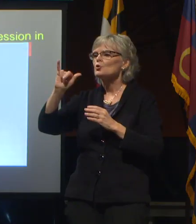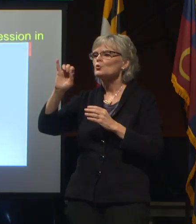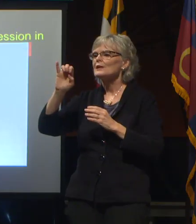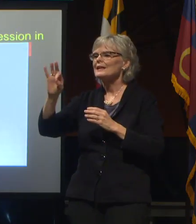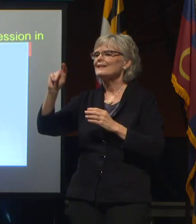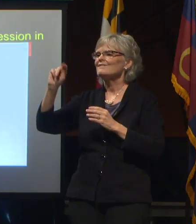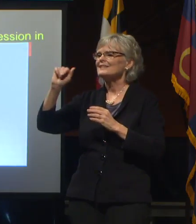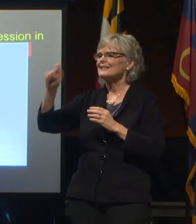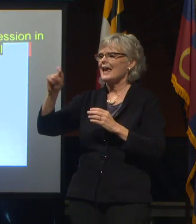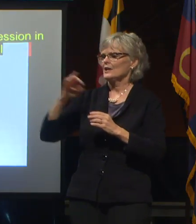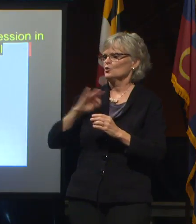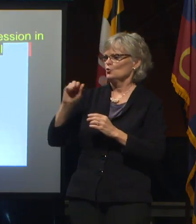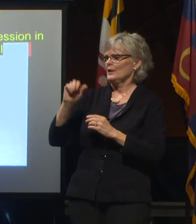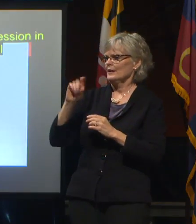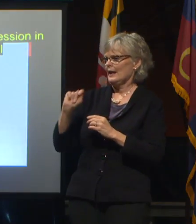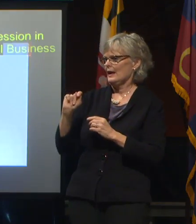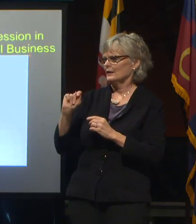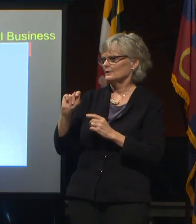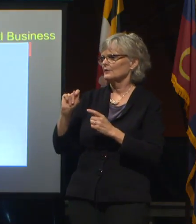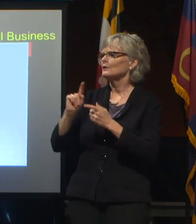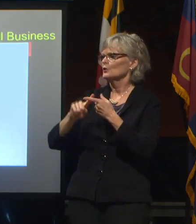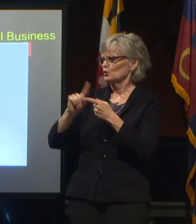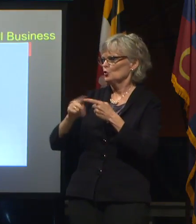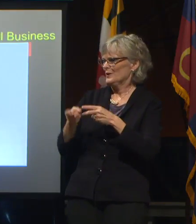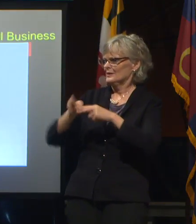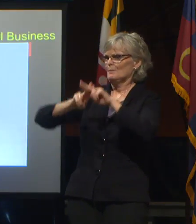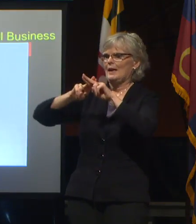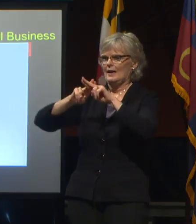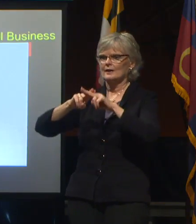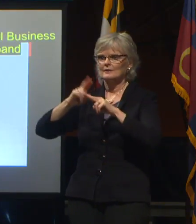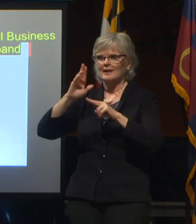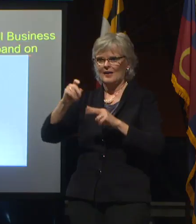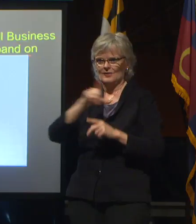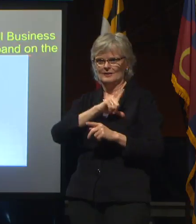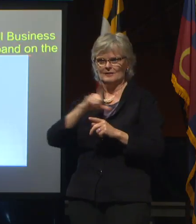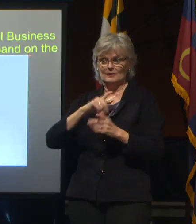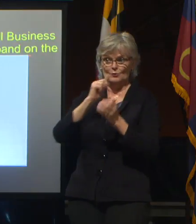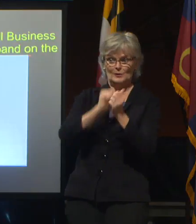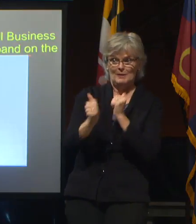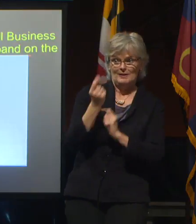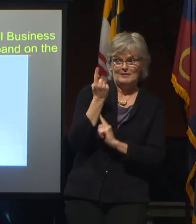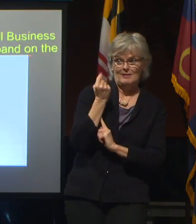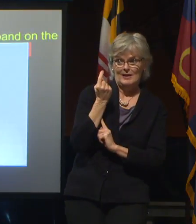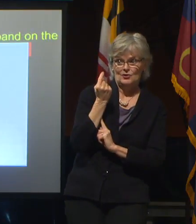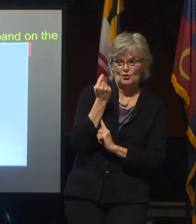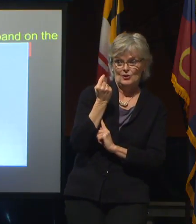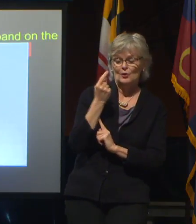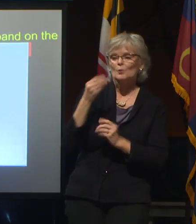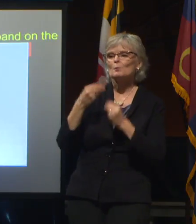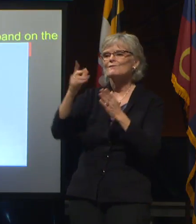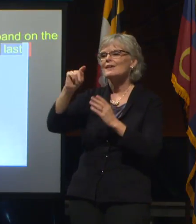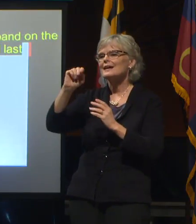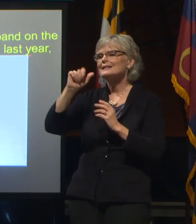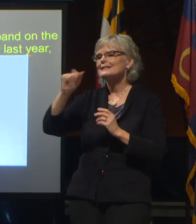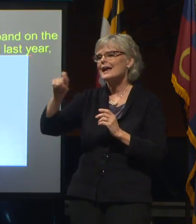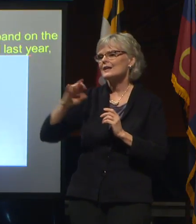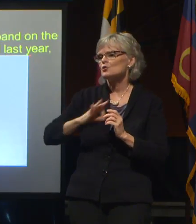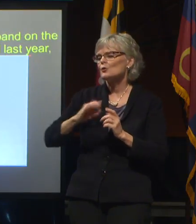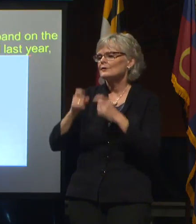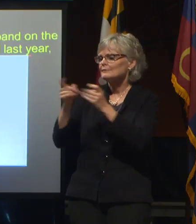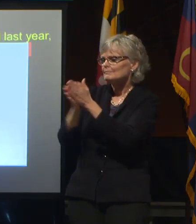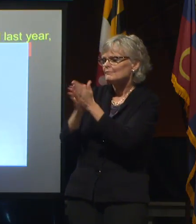Act of 2019 to expand on the legislation that we successfully enacted last year, which provides tax credits to